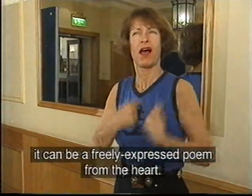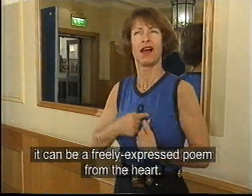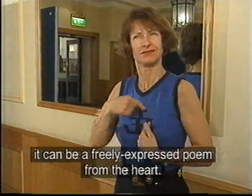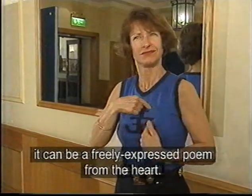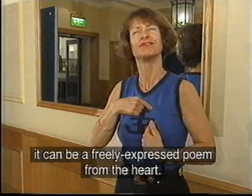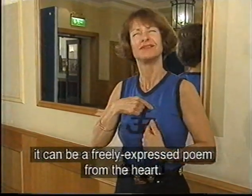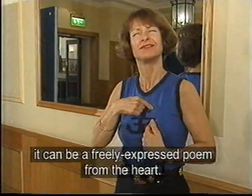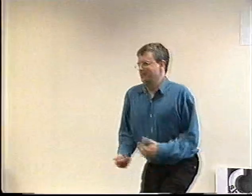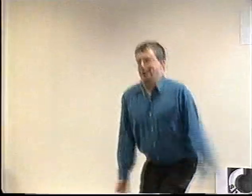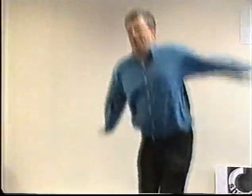heart.